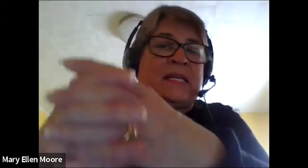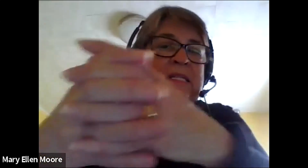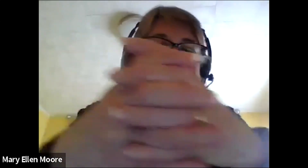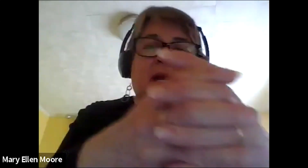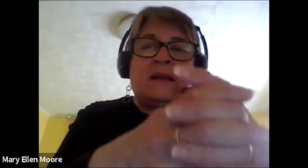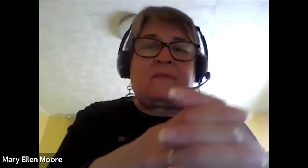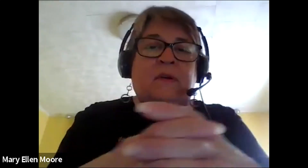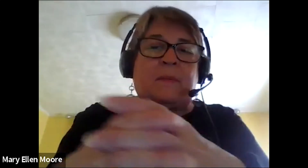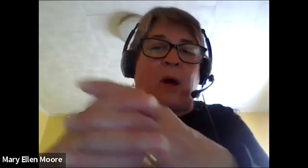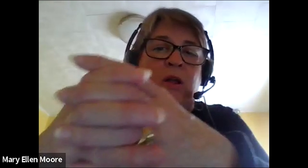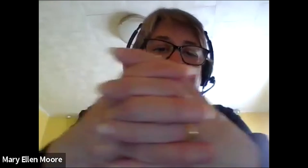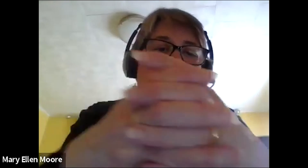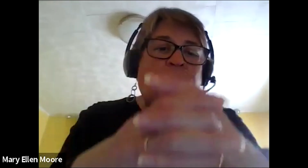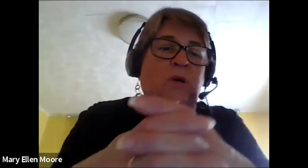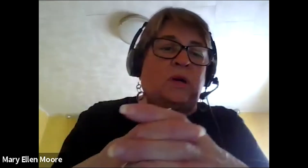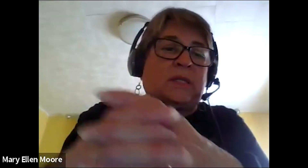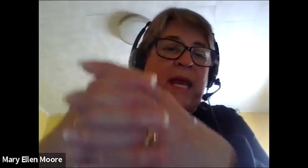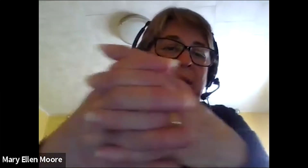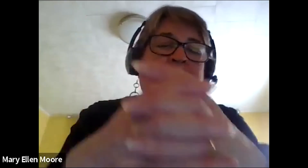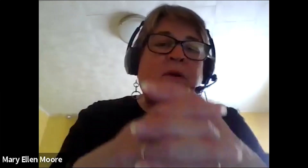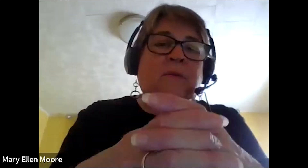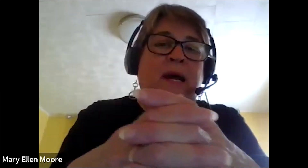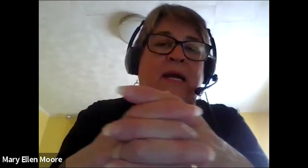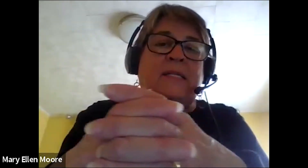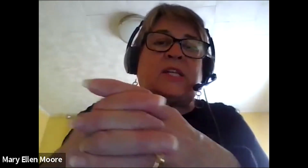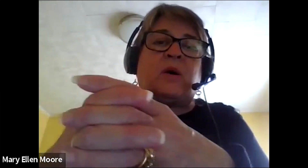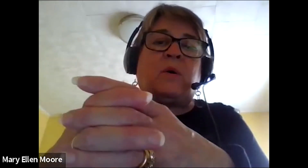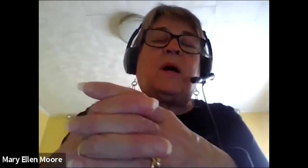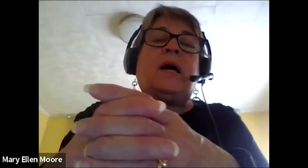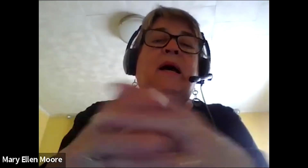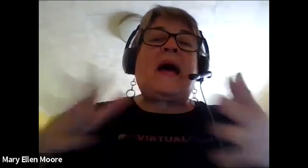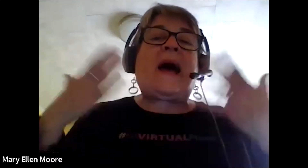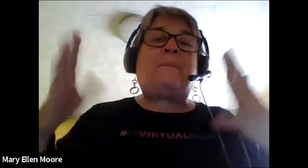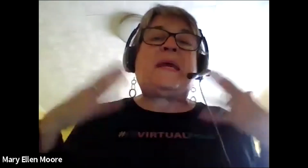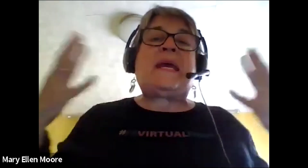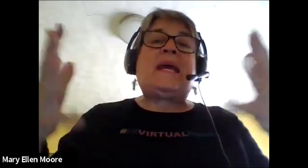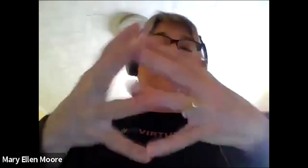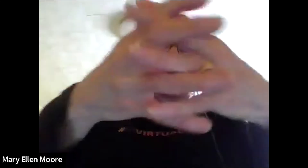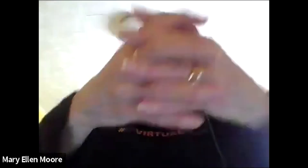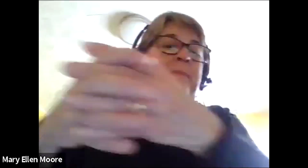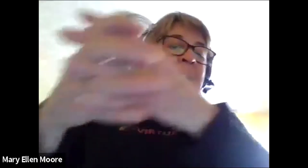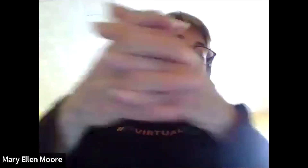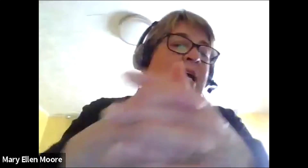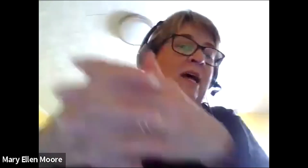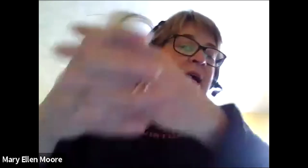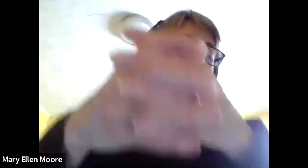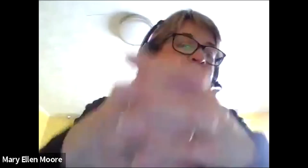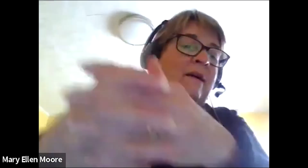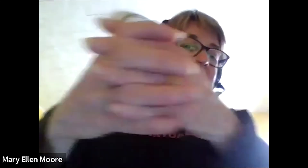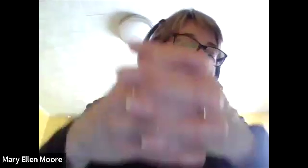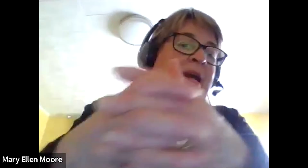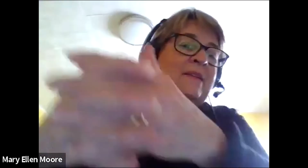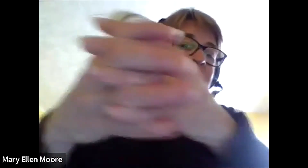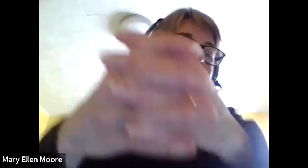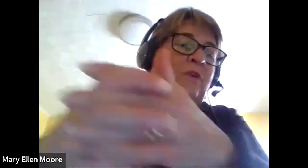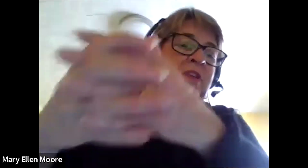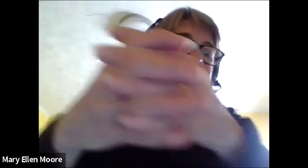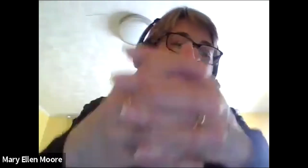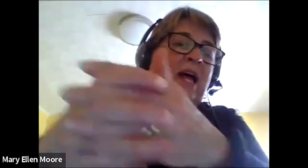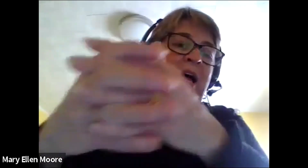nationalities and from all over the world came here, right? So happy America, right? For 4th of